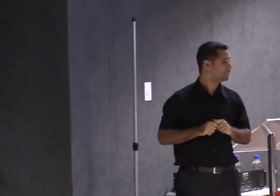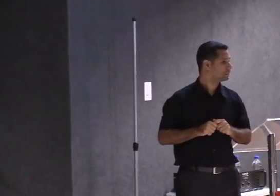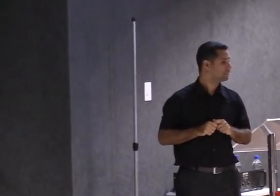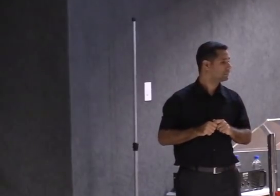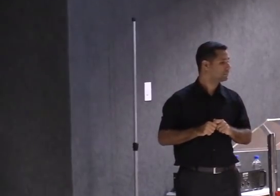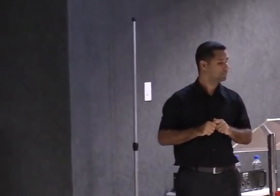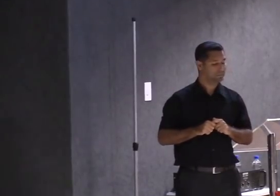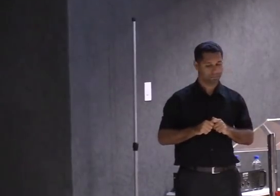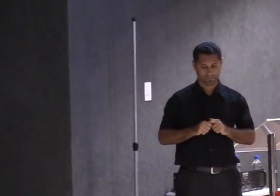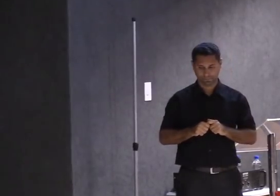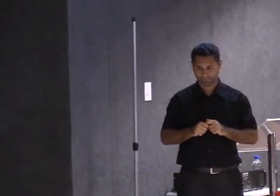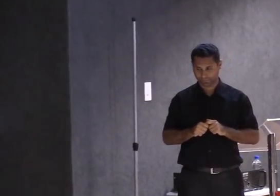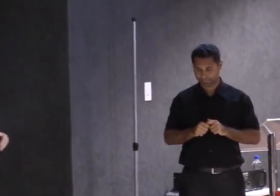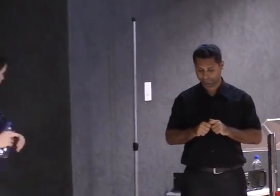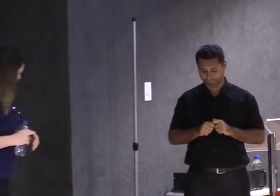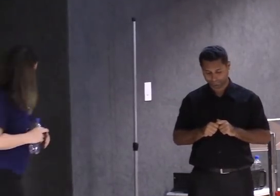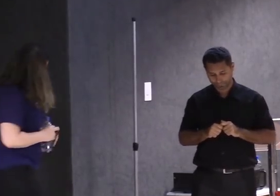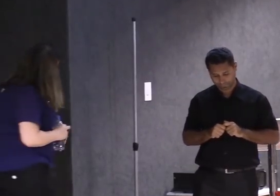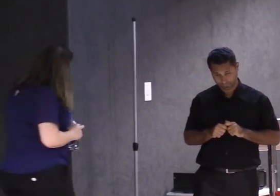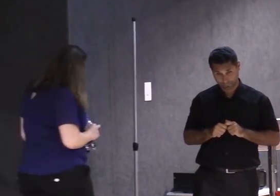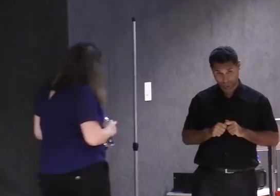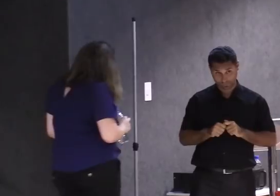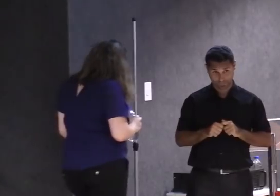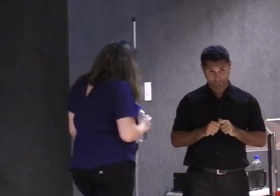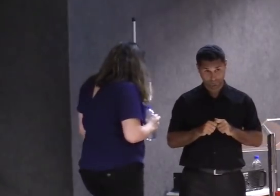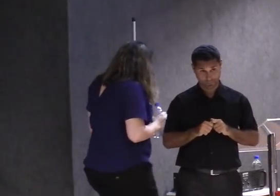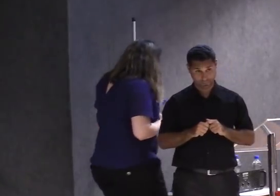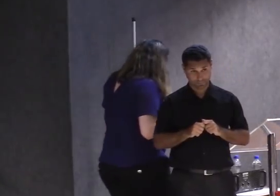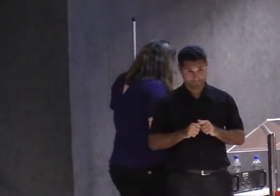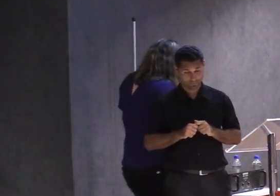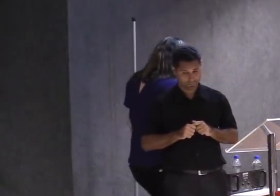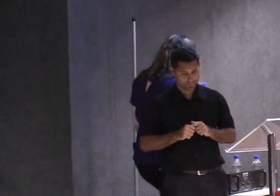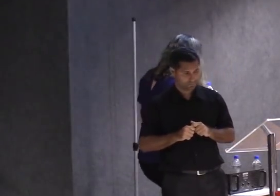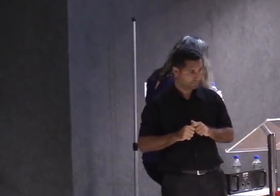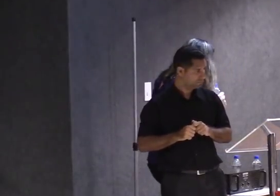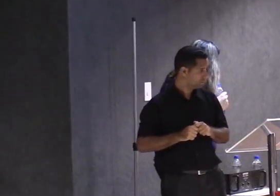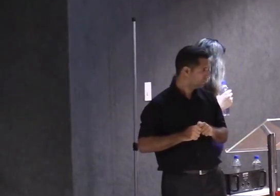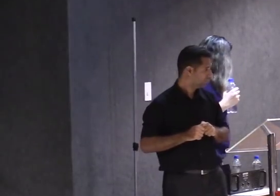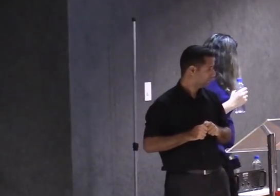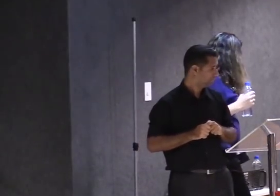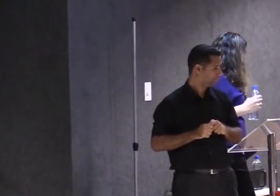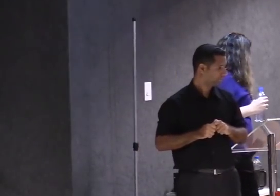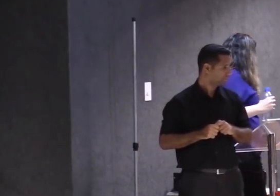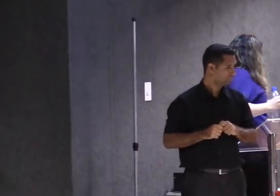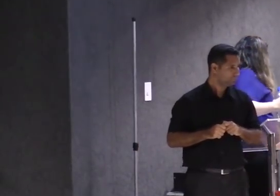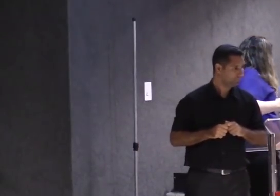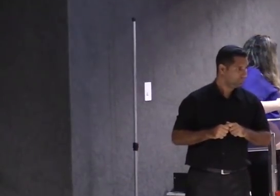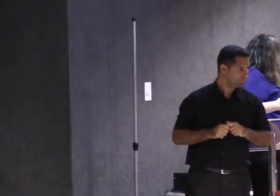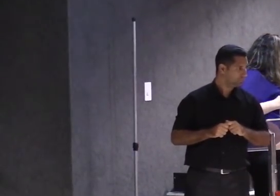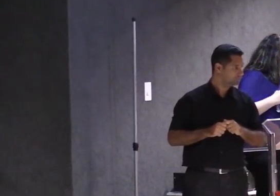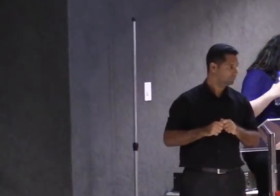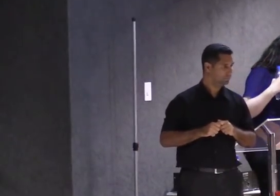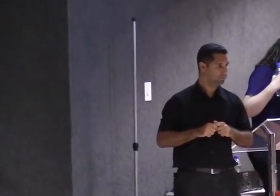rapidly. There are big evolvement happening in technology and globalization and so